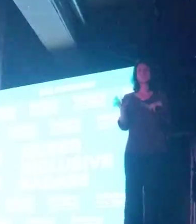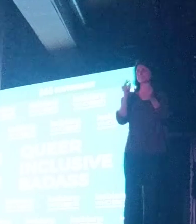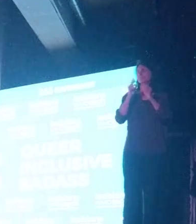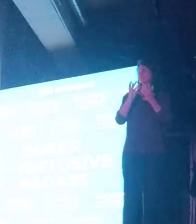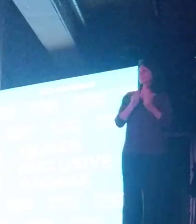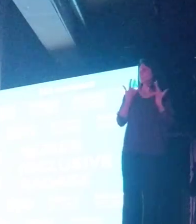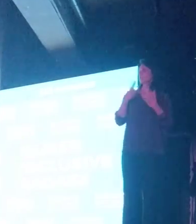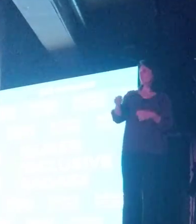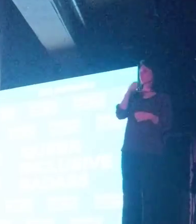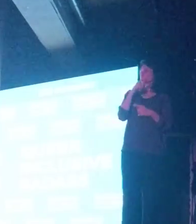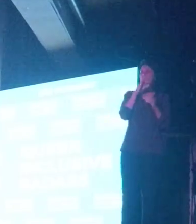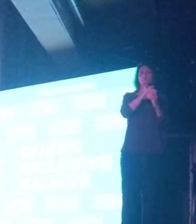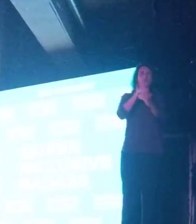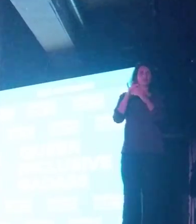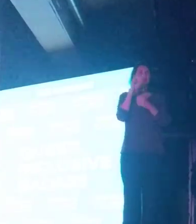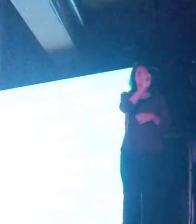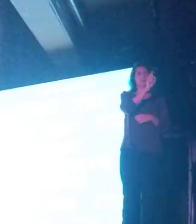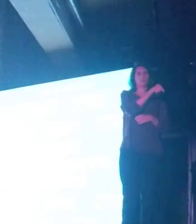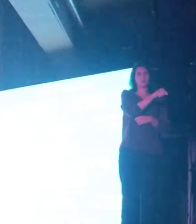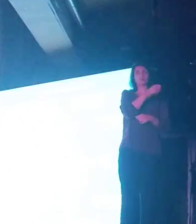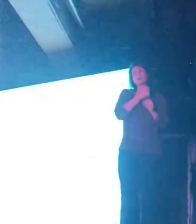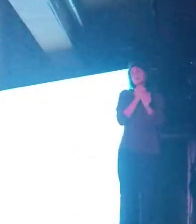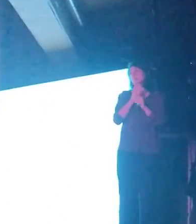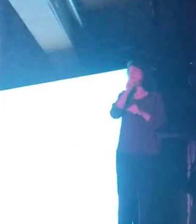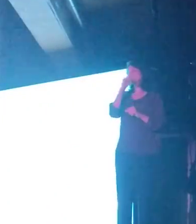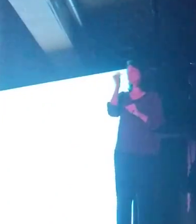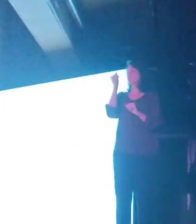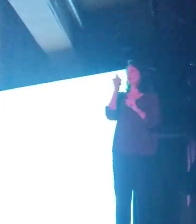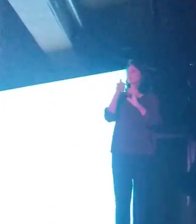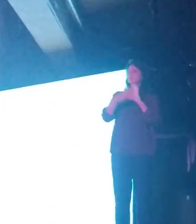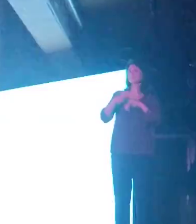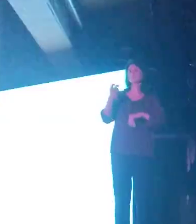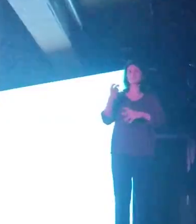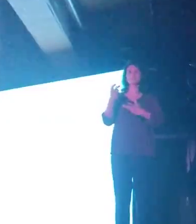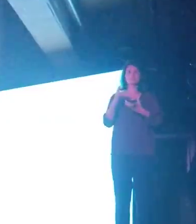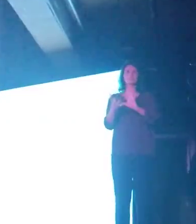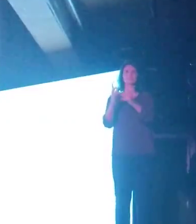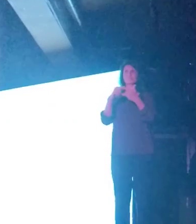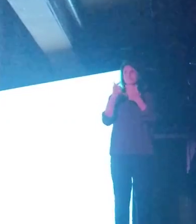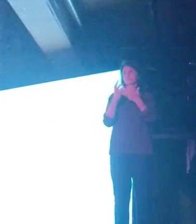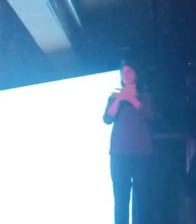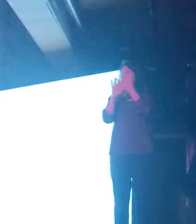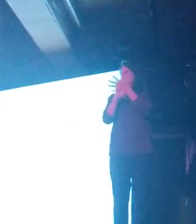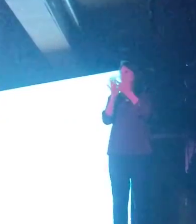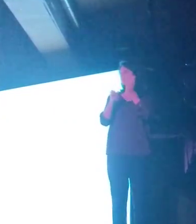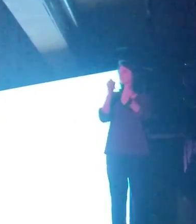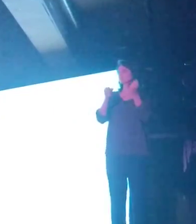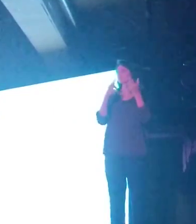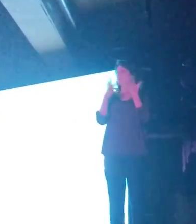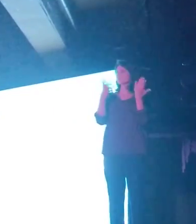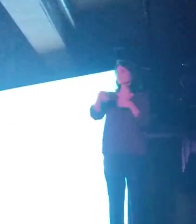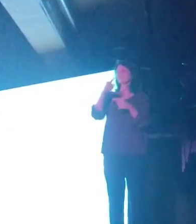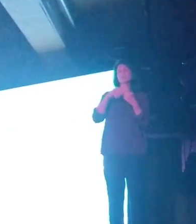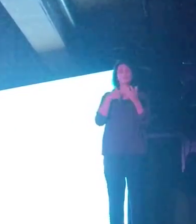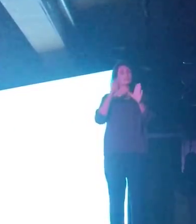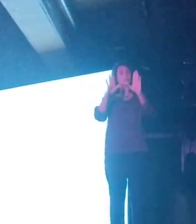and then to make sure it's not stolen and undermined, because we have a tremendous group of candidates,